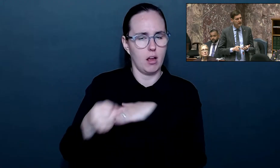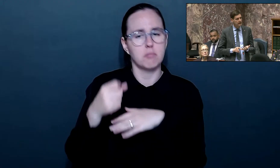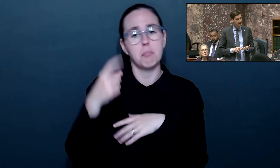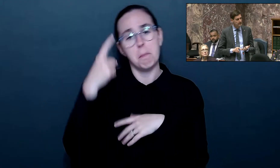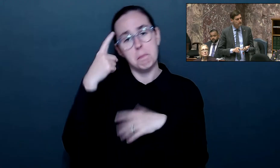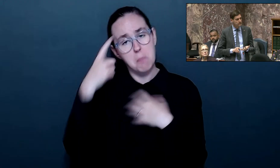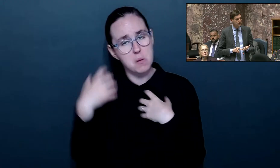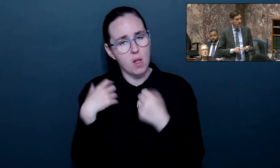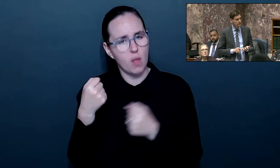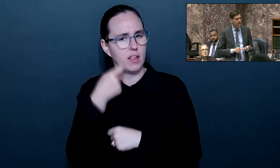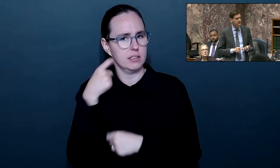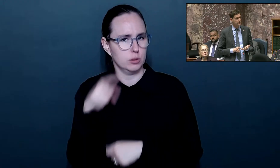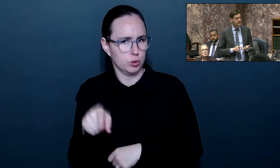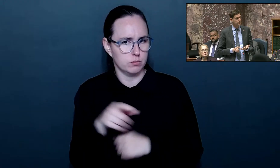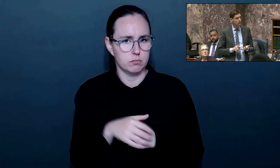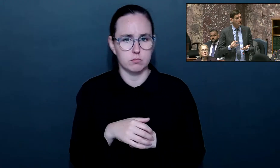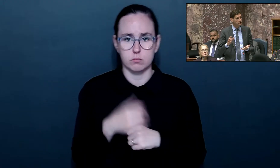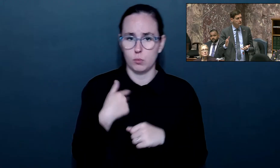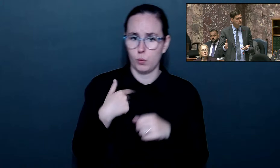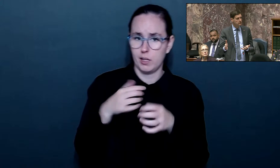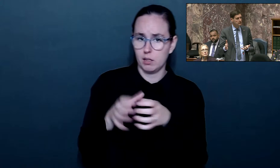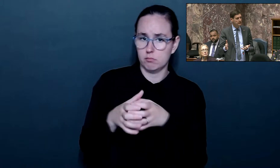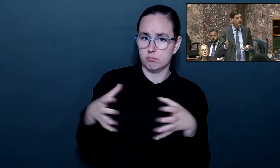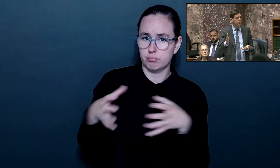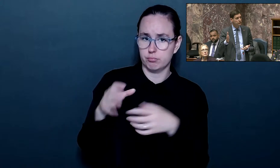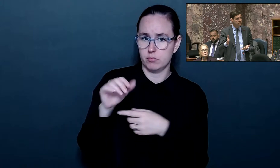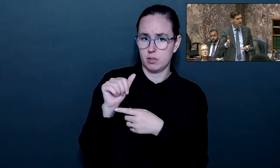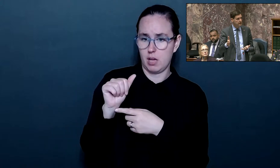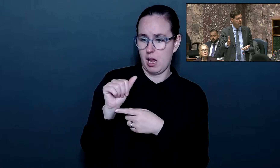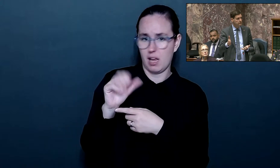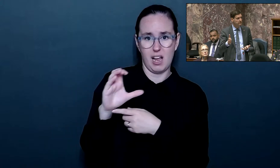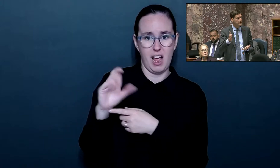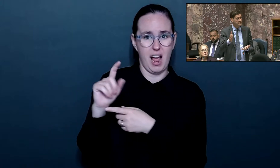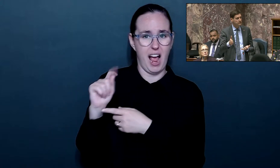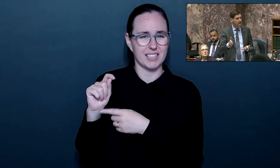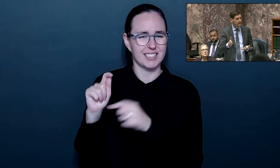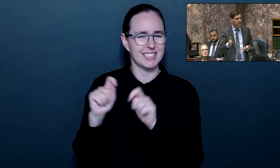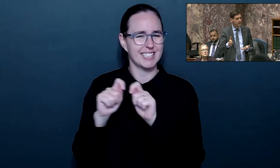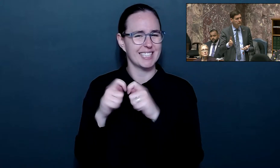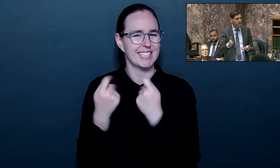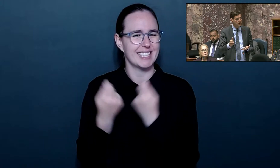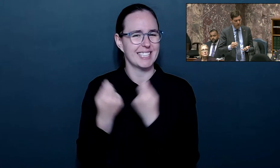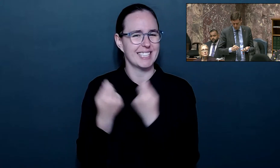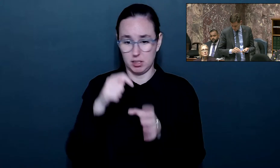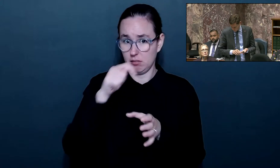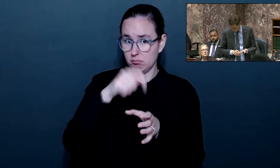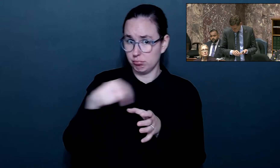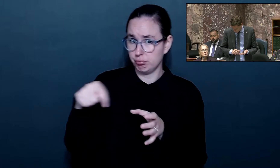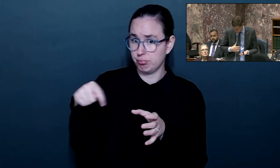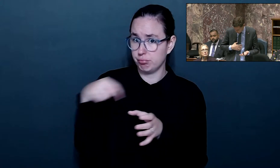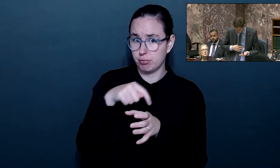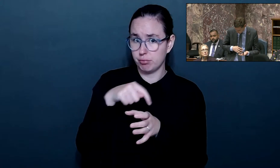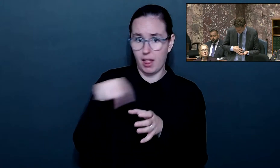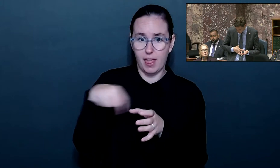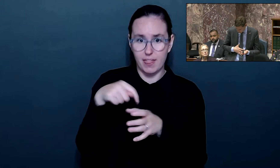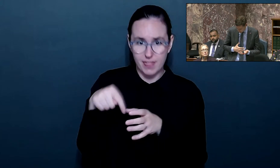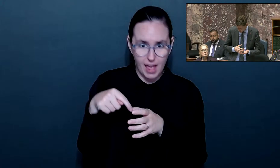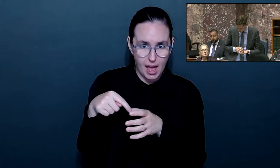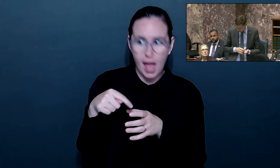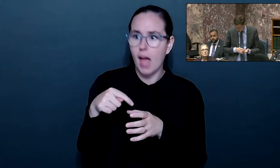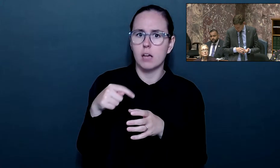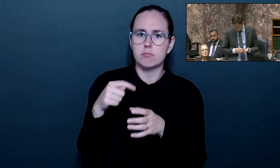We've expanded ACT teams across the province. These are teams that go out and assertively provide mental health care in the community. 34 across the